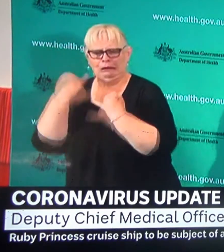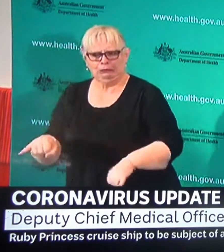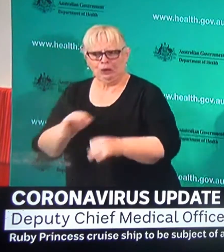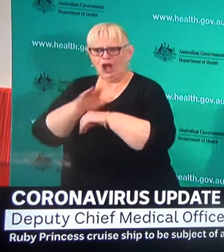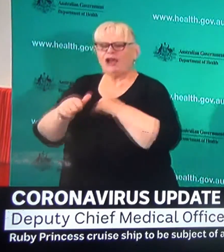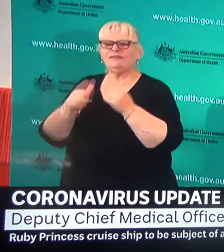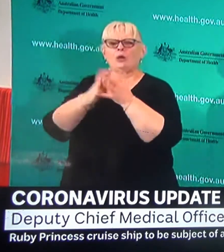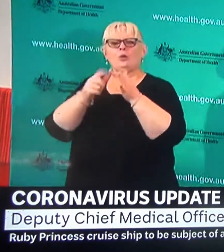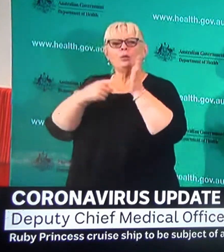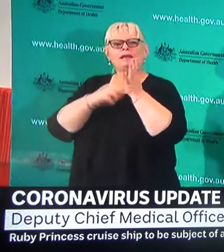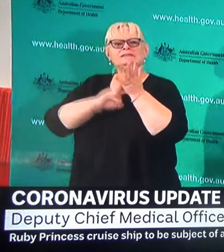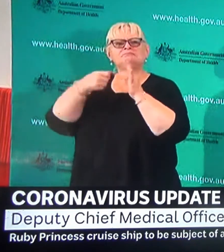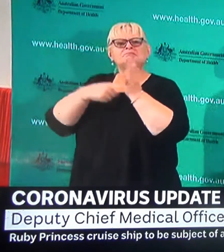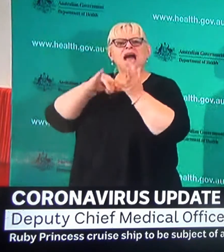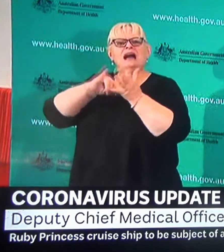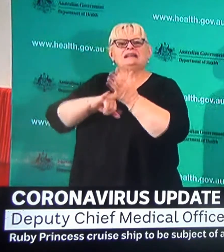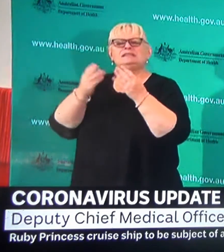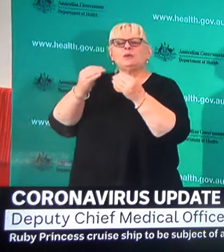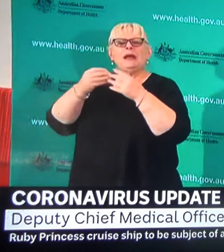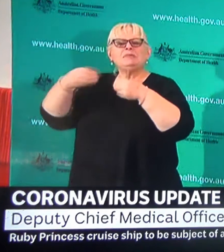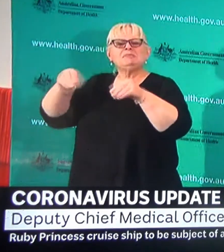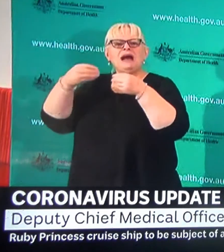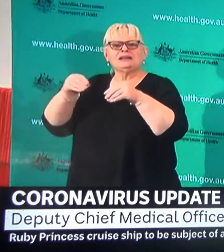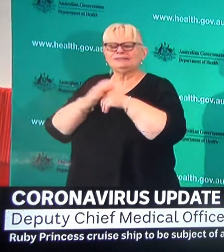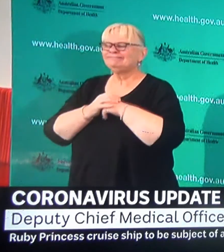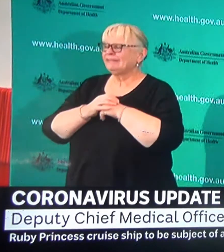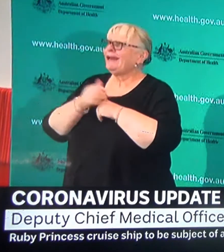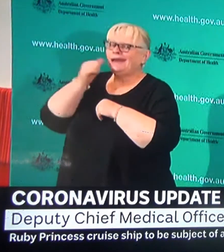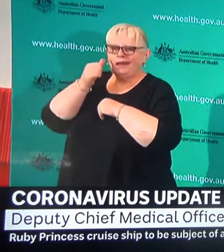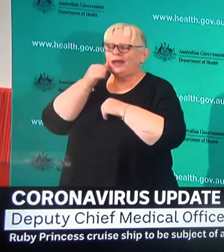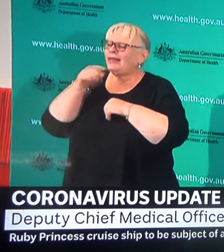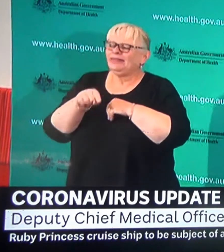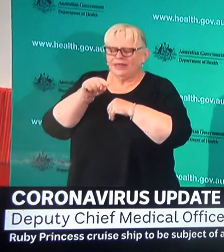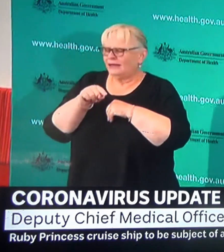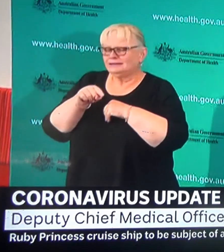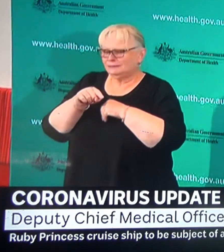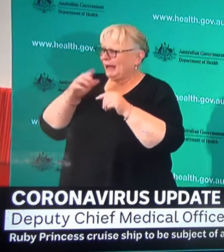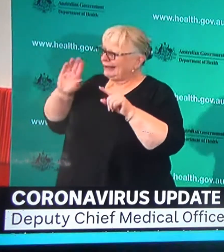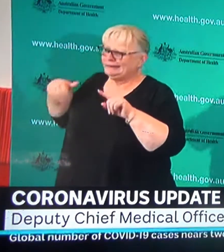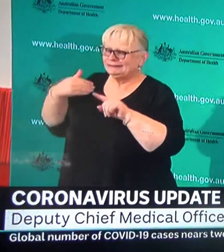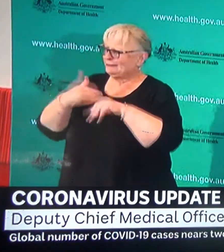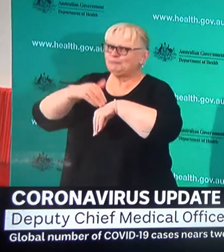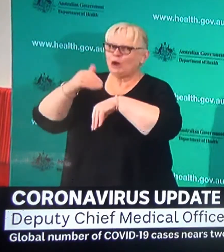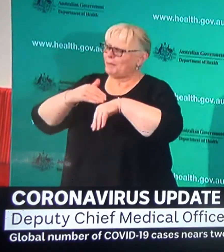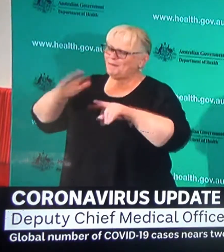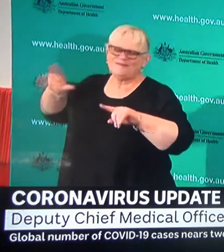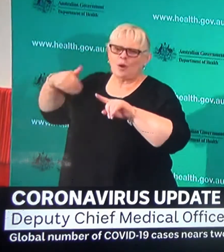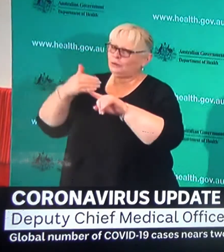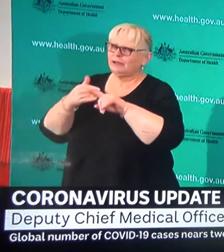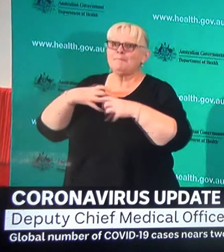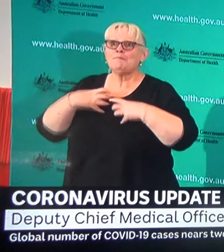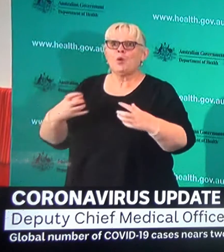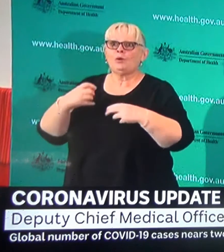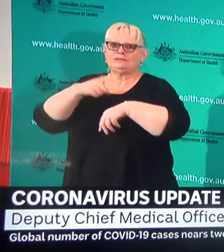to close? Wet markets have been a contentious issue with regard to infectious diseases for longer than the COVID-19